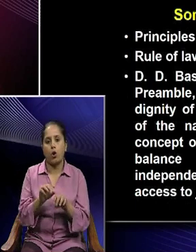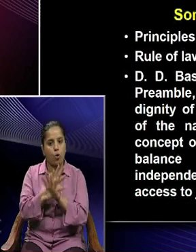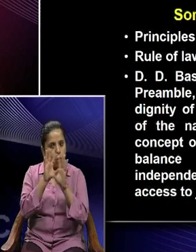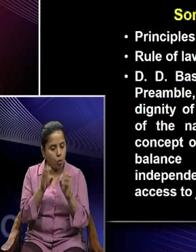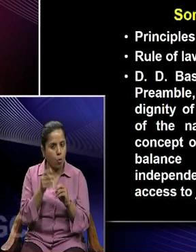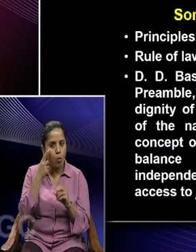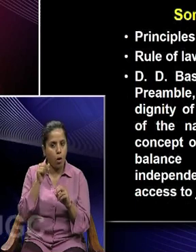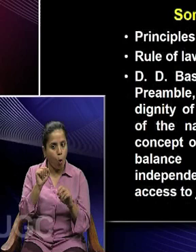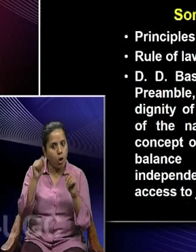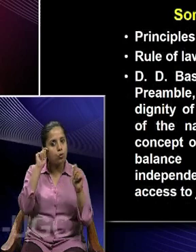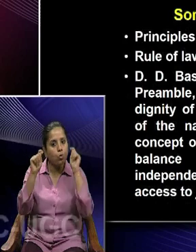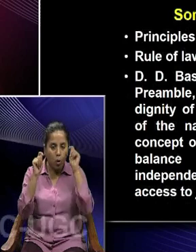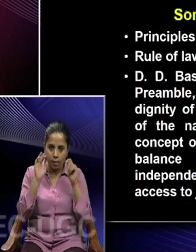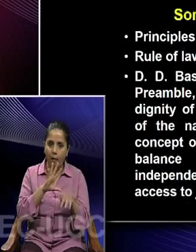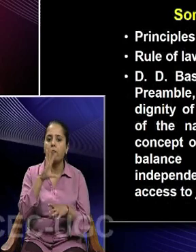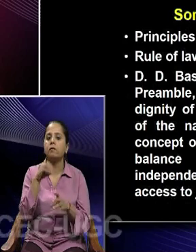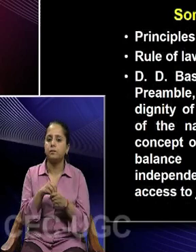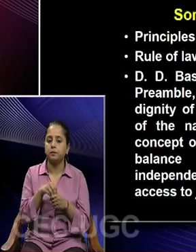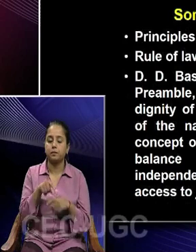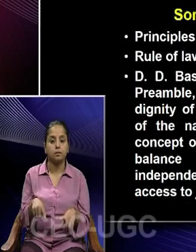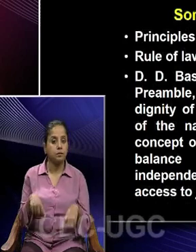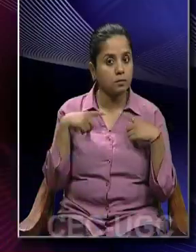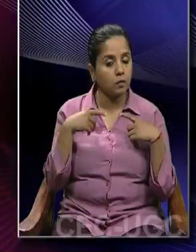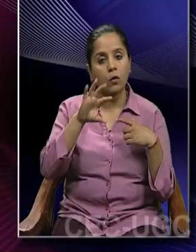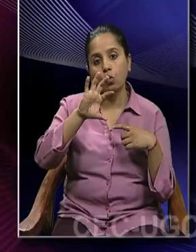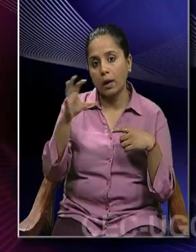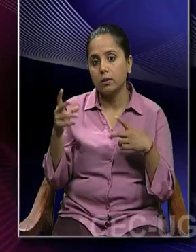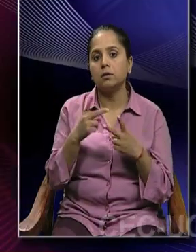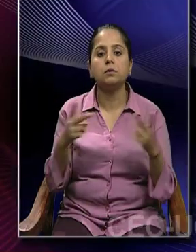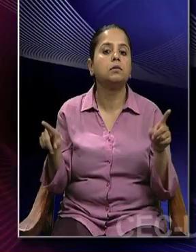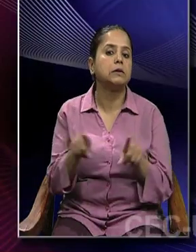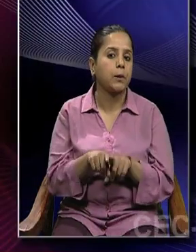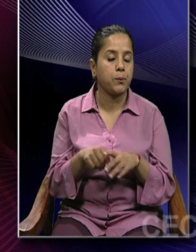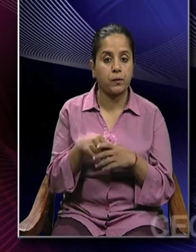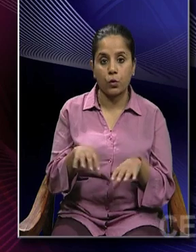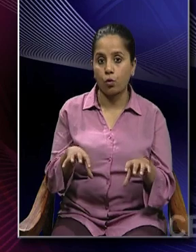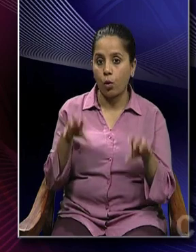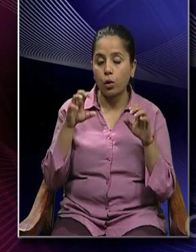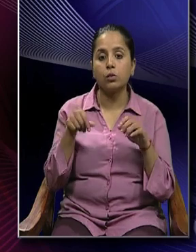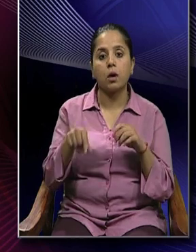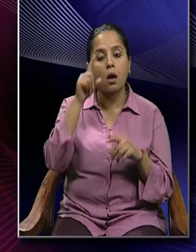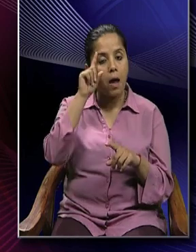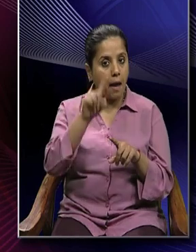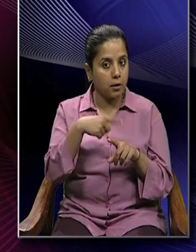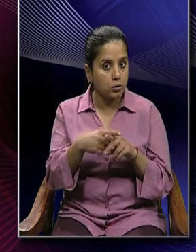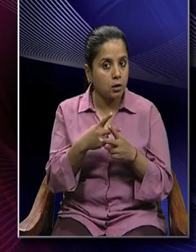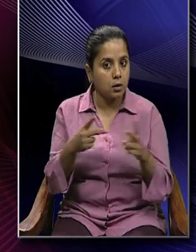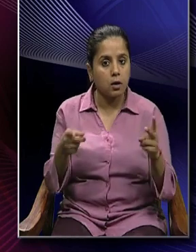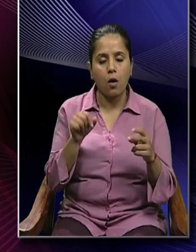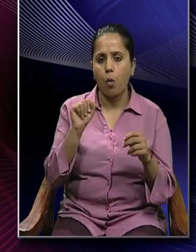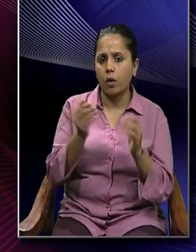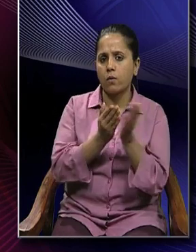play an important role in the life of the country as well. So, constitutional experts, they have in a